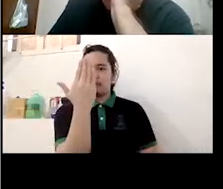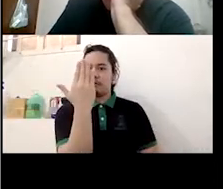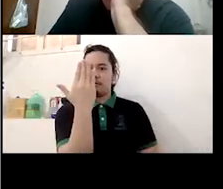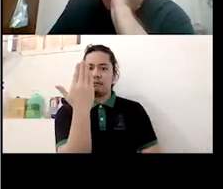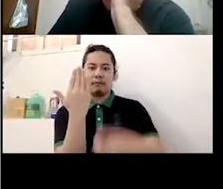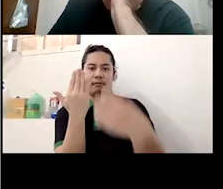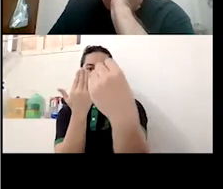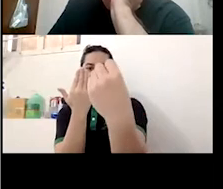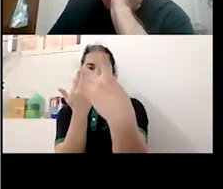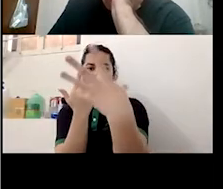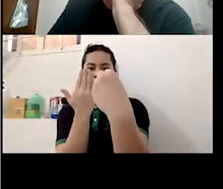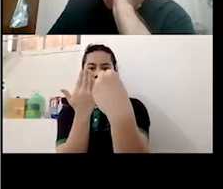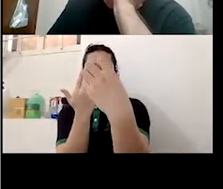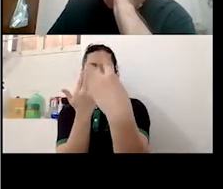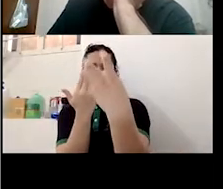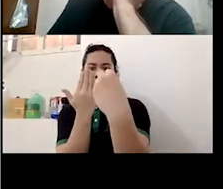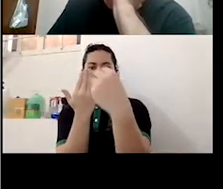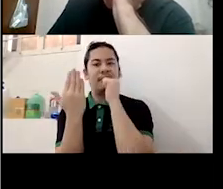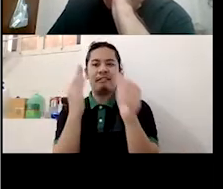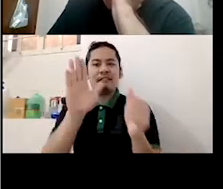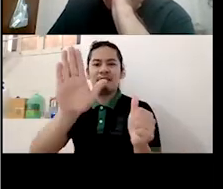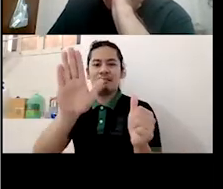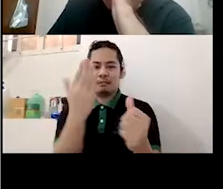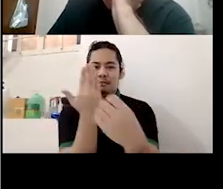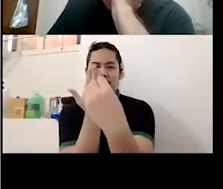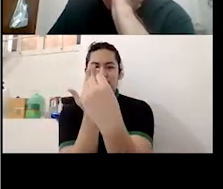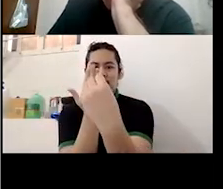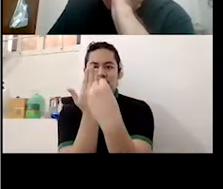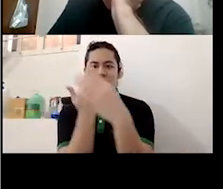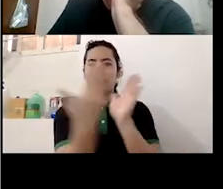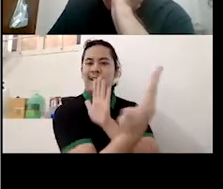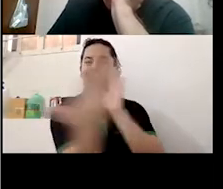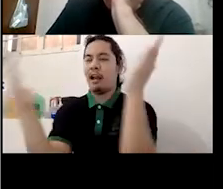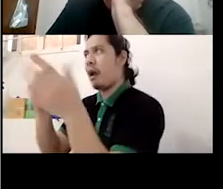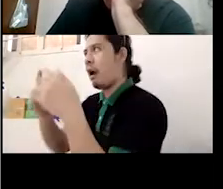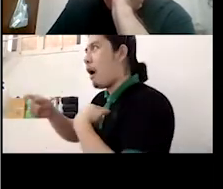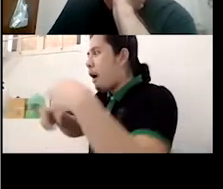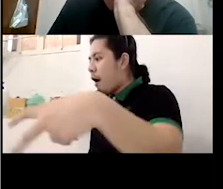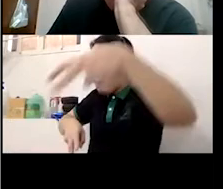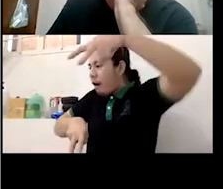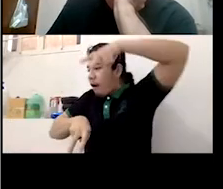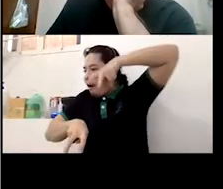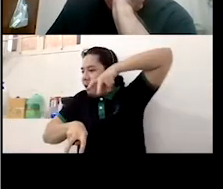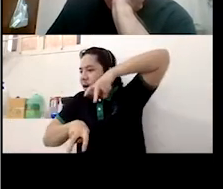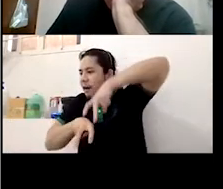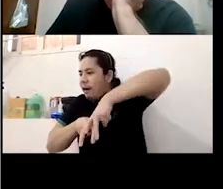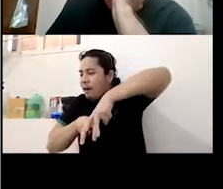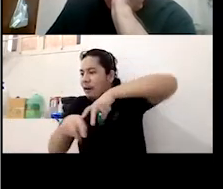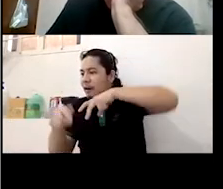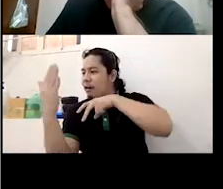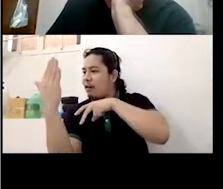it. Nat Right. was taking pictures where the camera was in front of him, but for